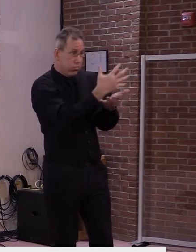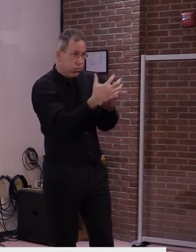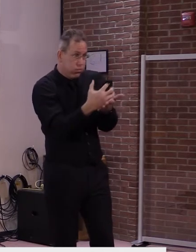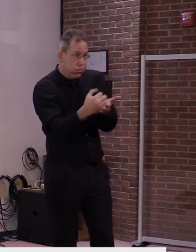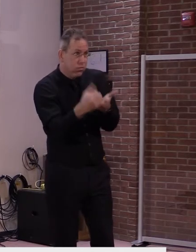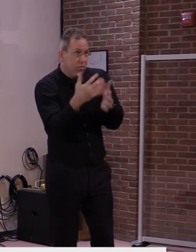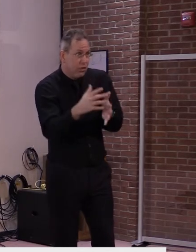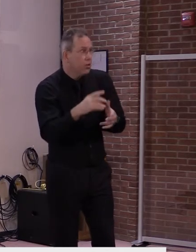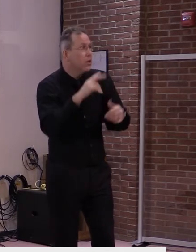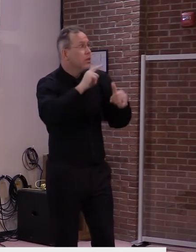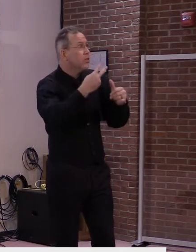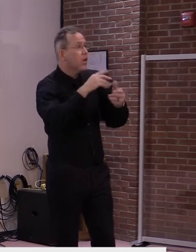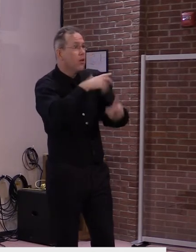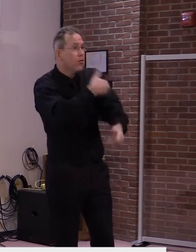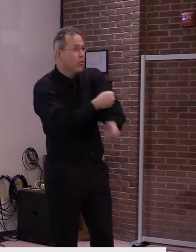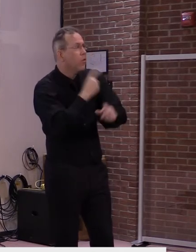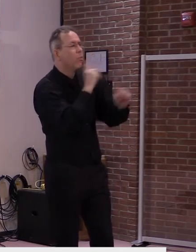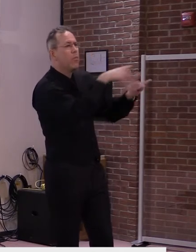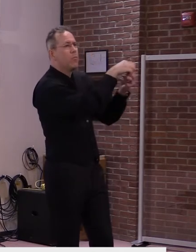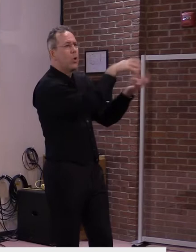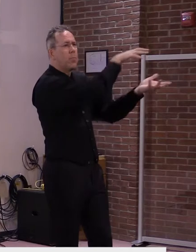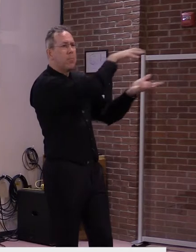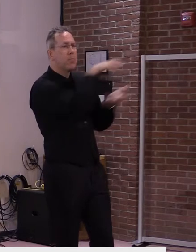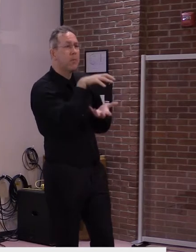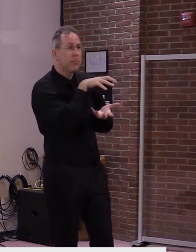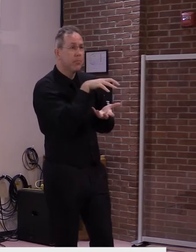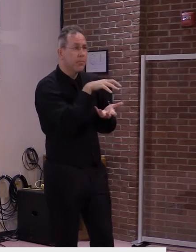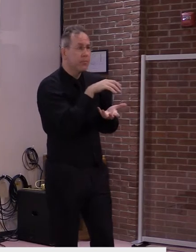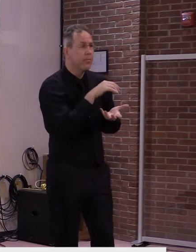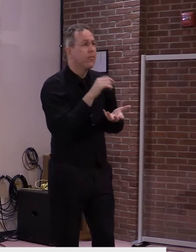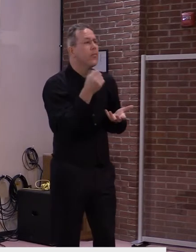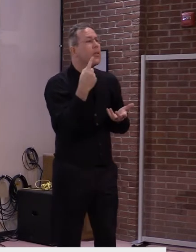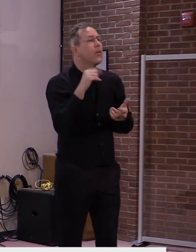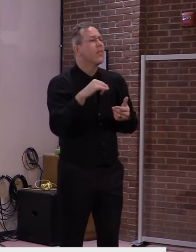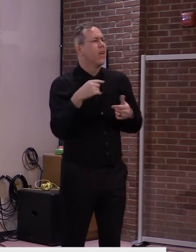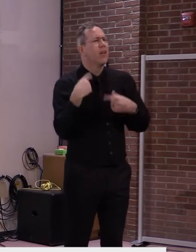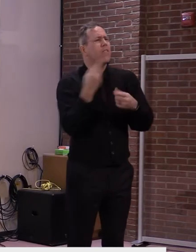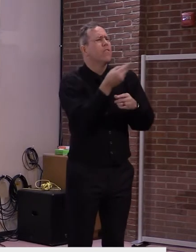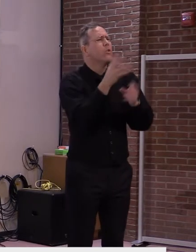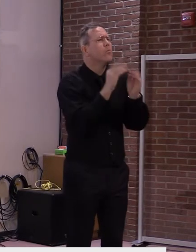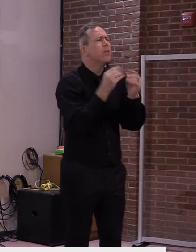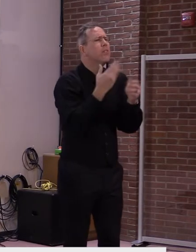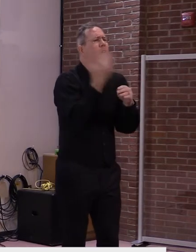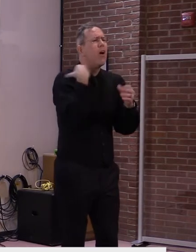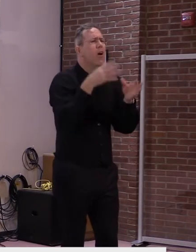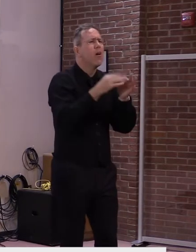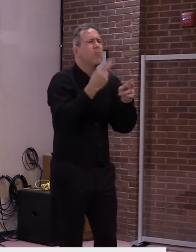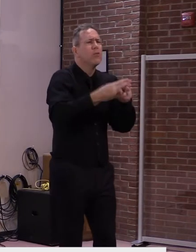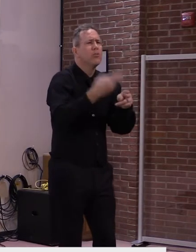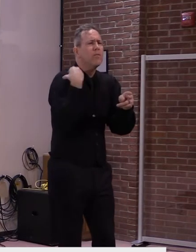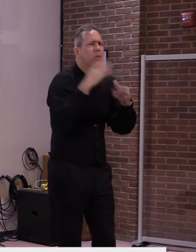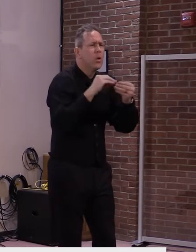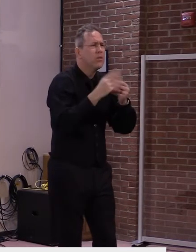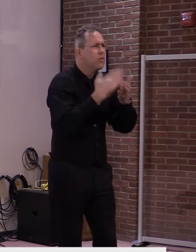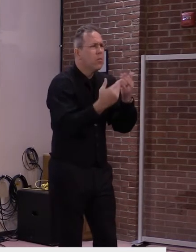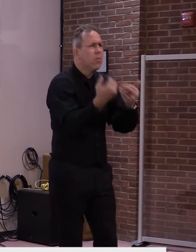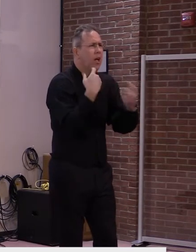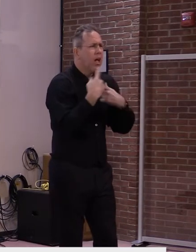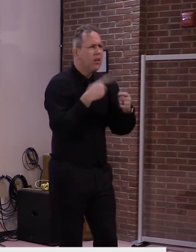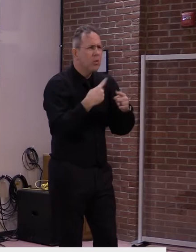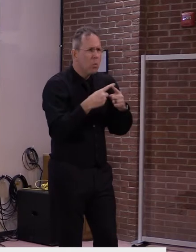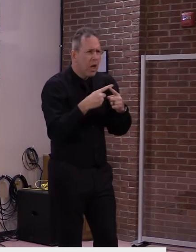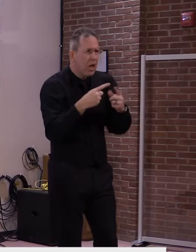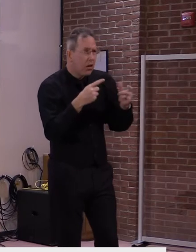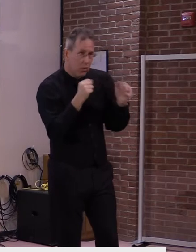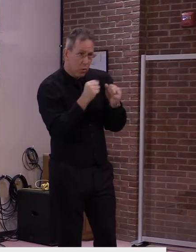You know, several press conferences ago, someone asked me about my end of the winter, beginning of spring prediction for having